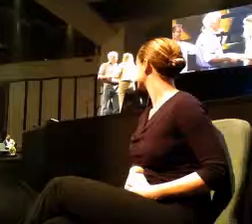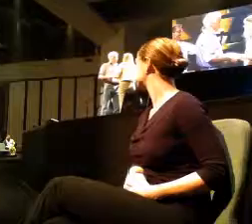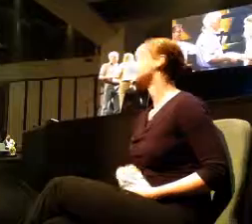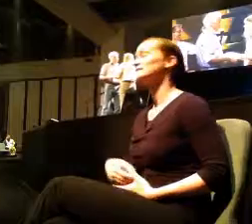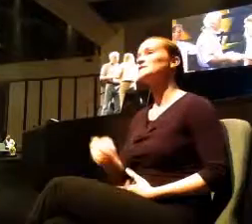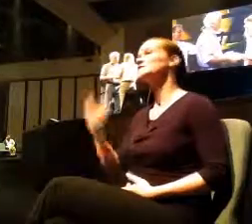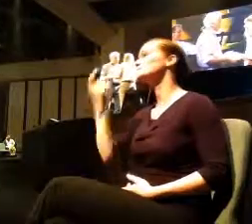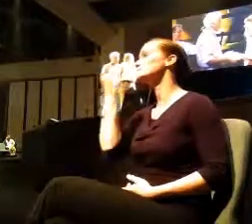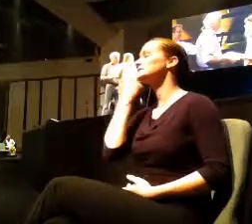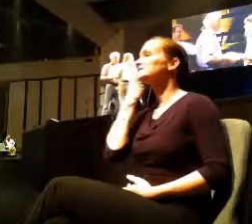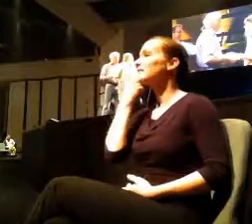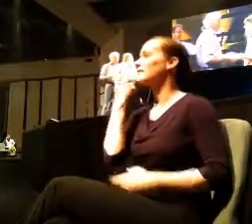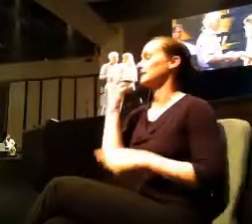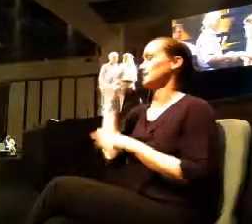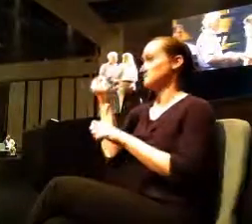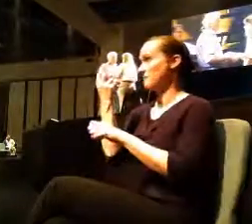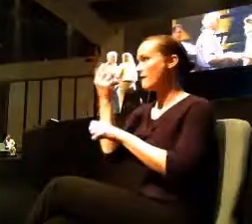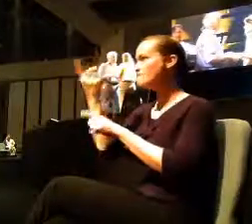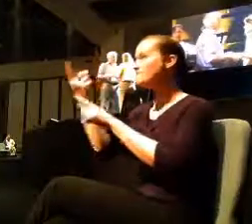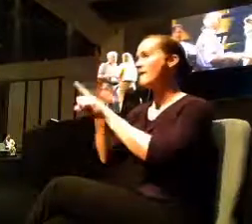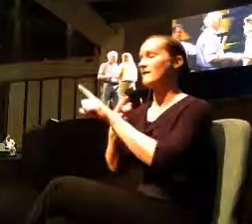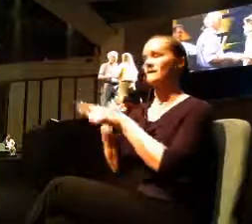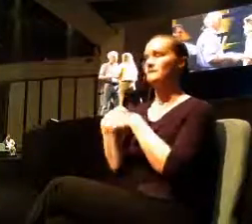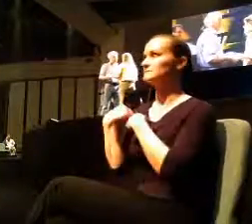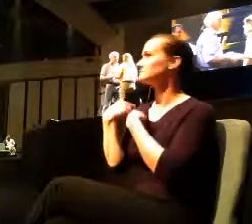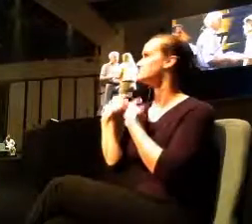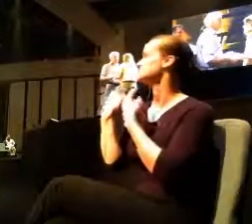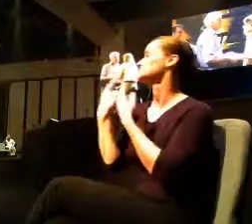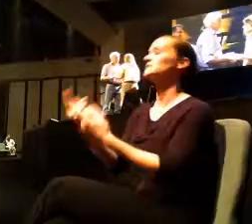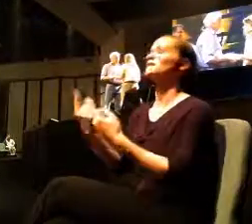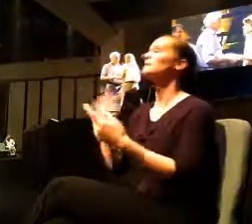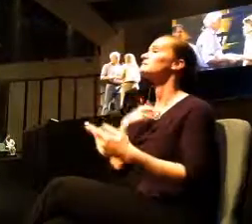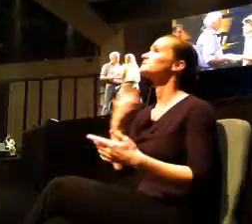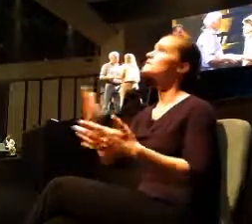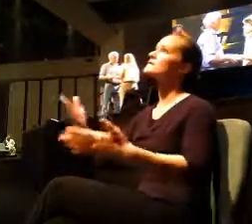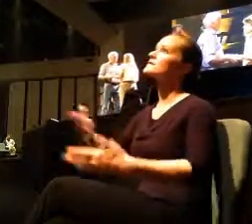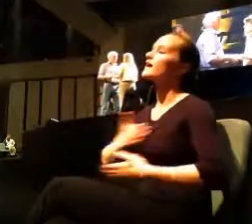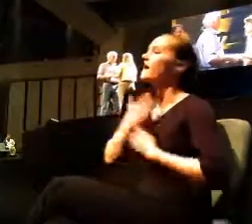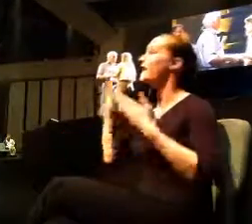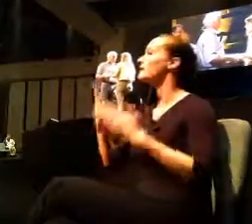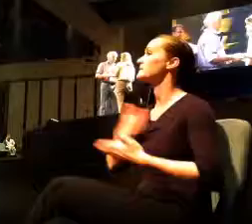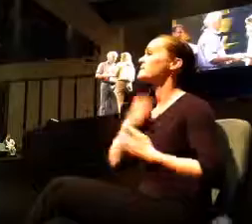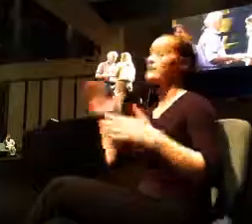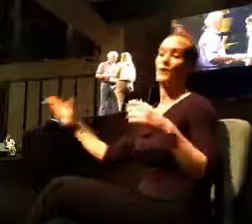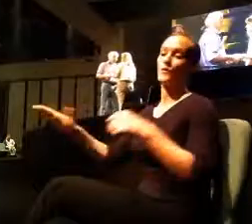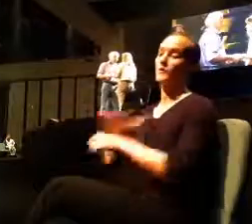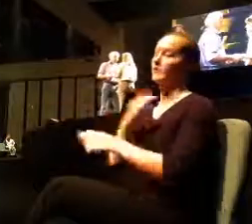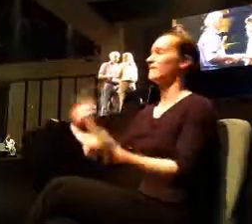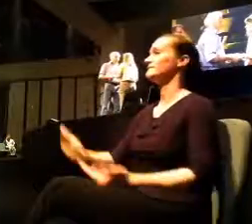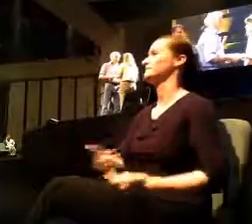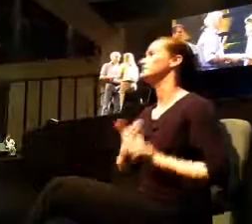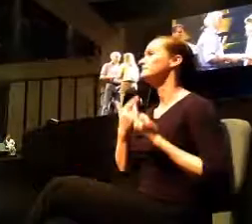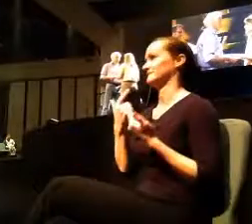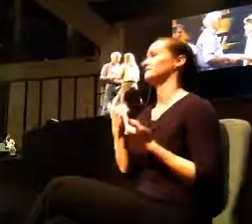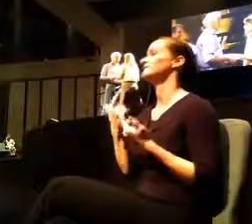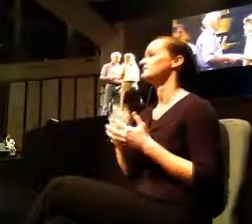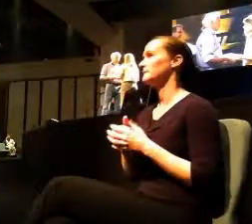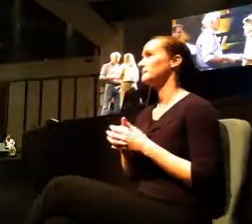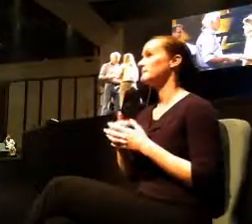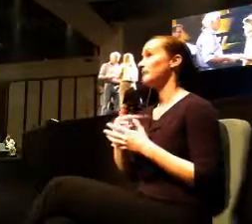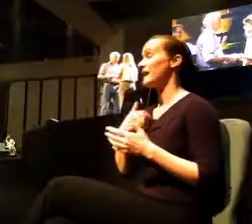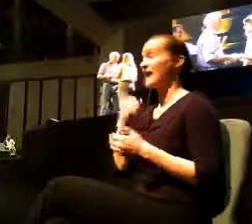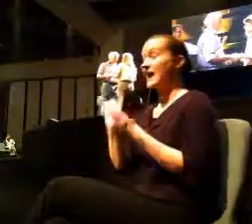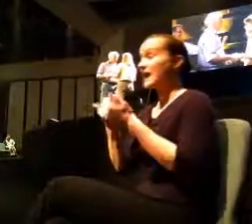These past 4 months have been by far the happiest time of my entire life. I still